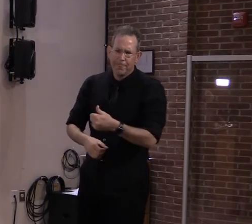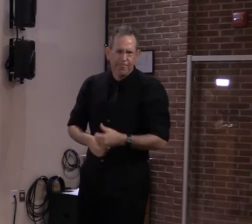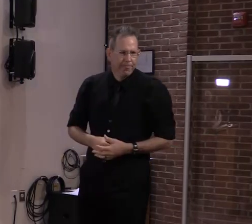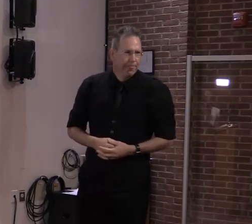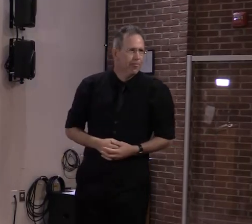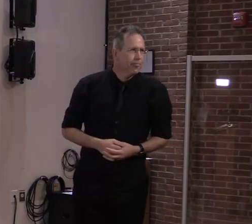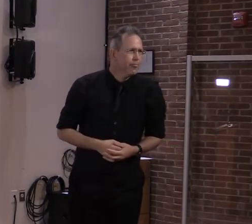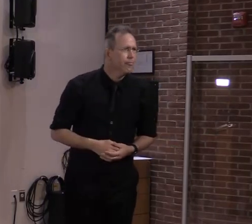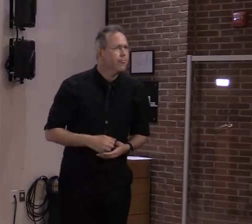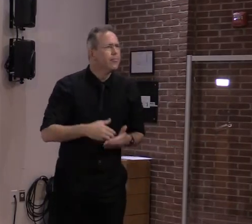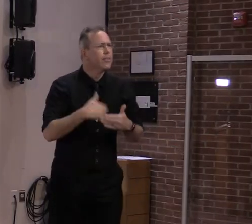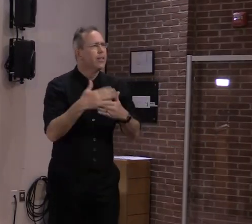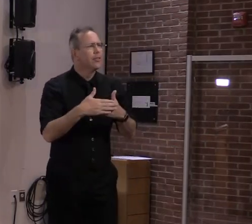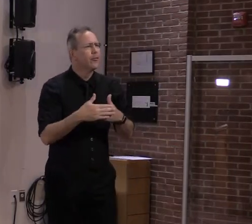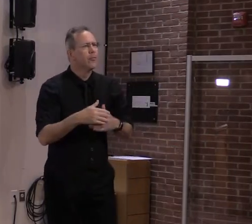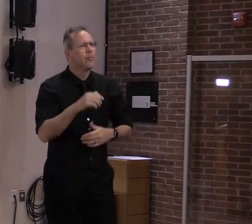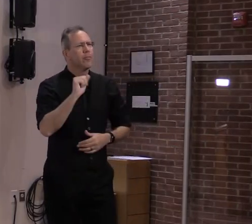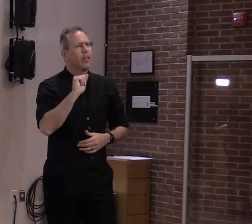Lisa, GAP.